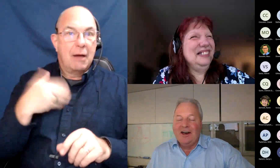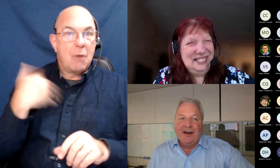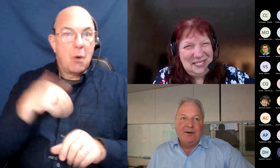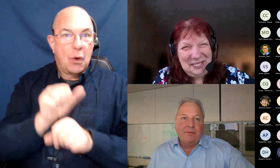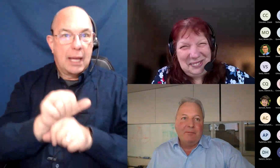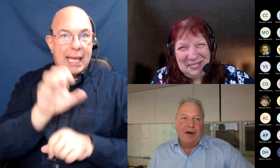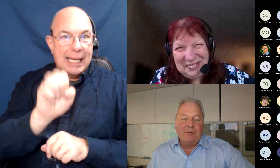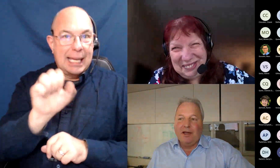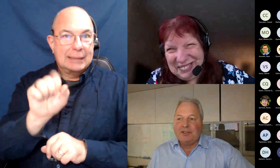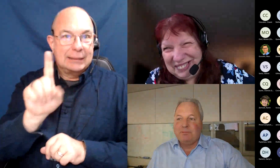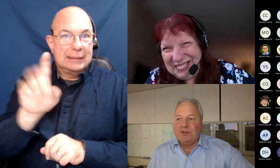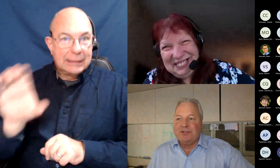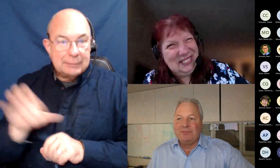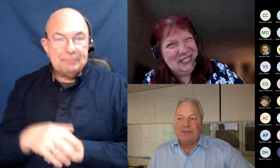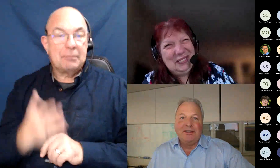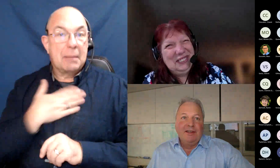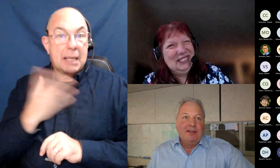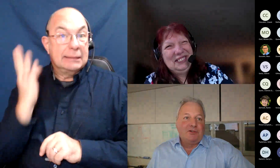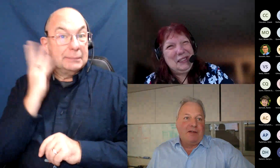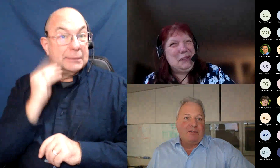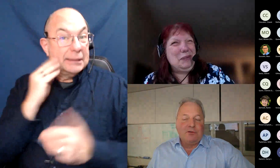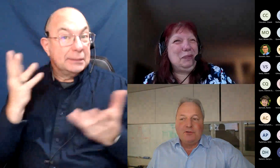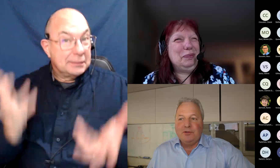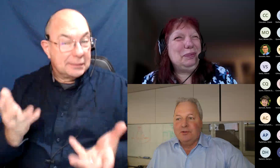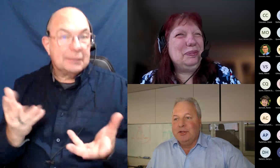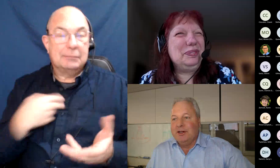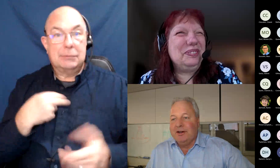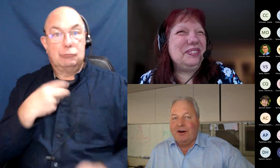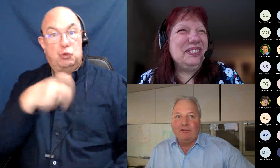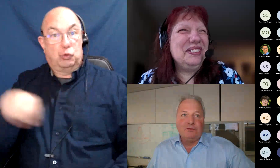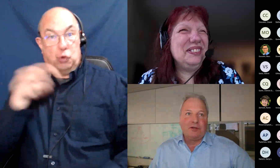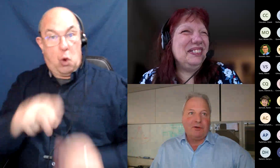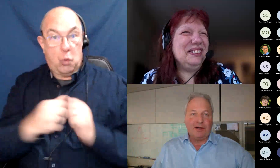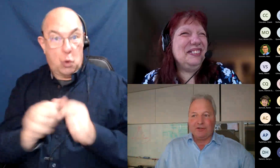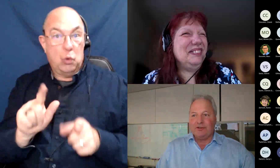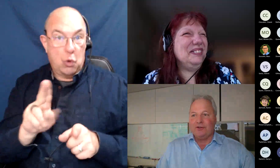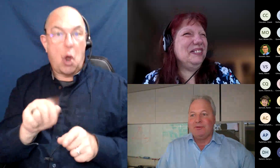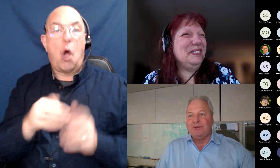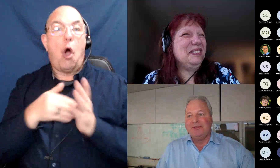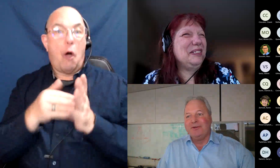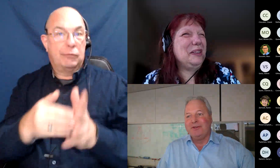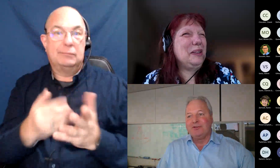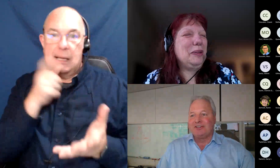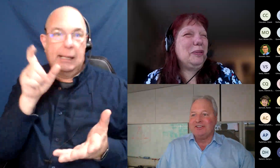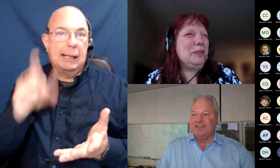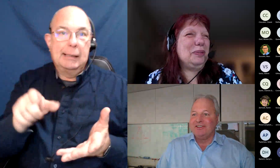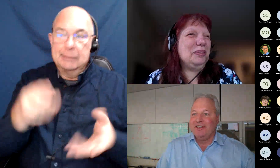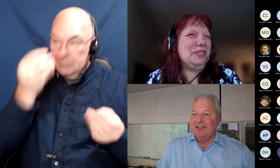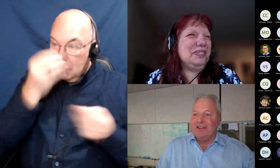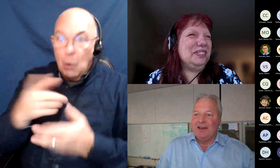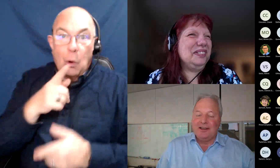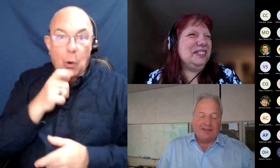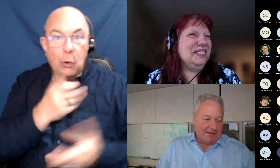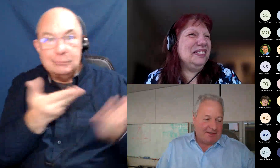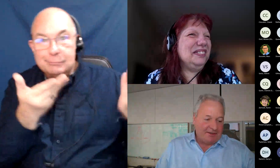So my experience has been traveling with Luna often requires no introduction,